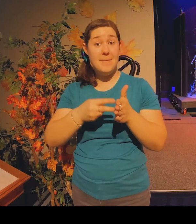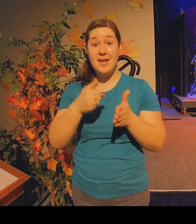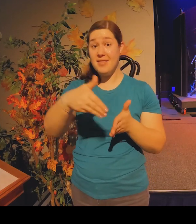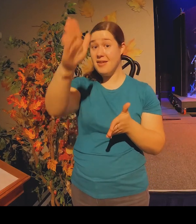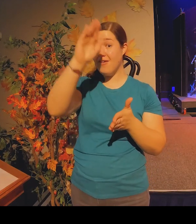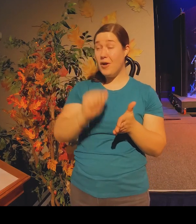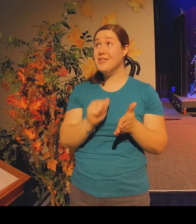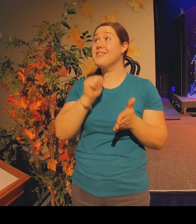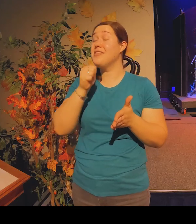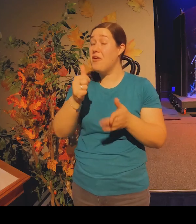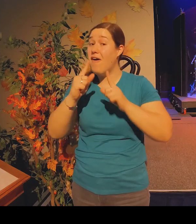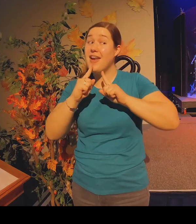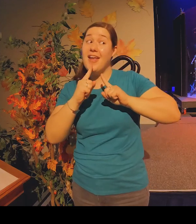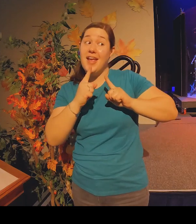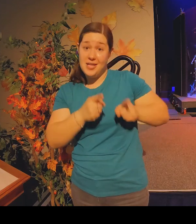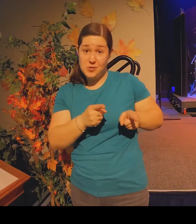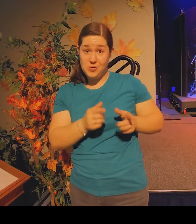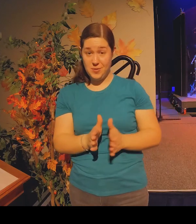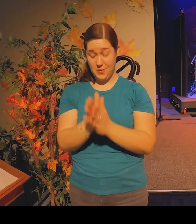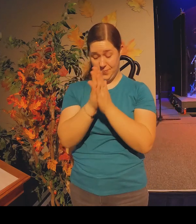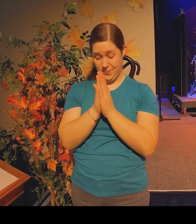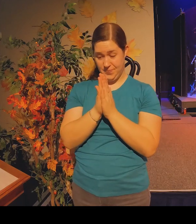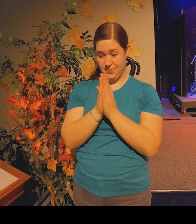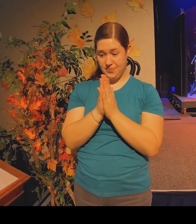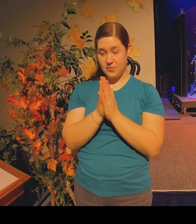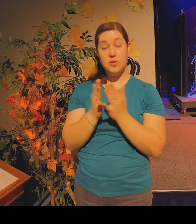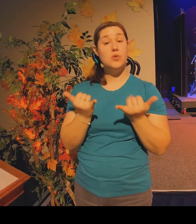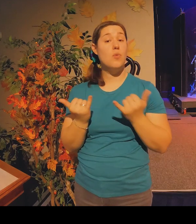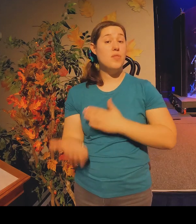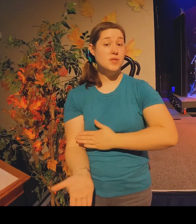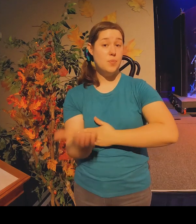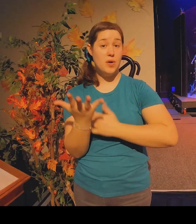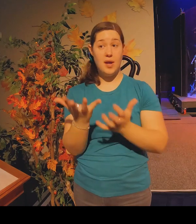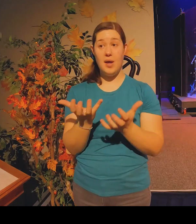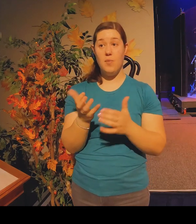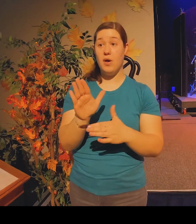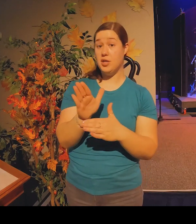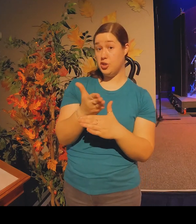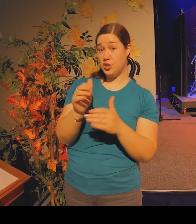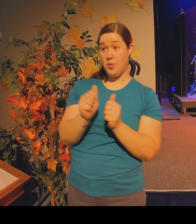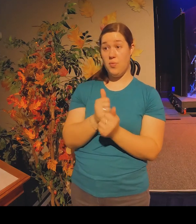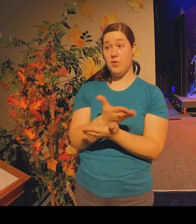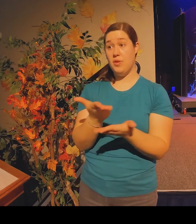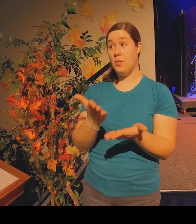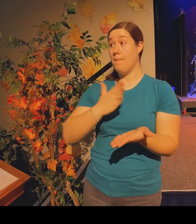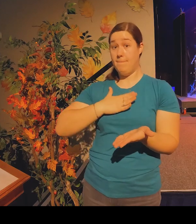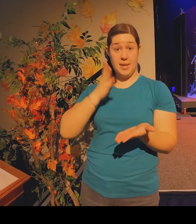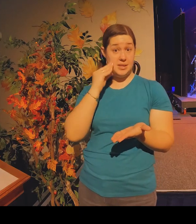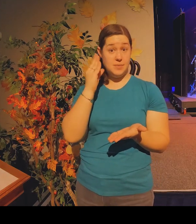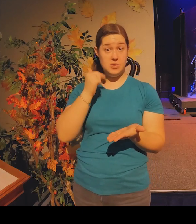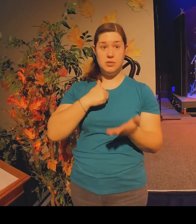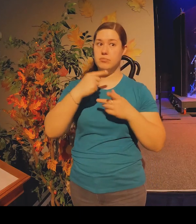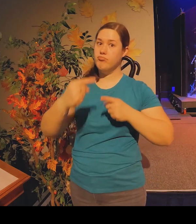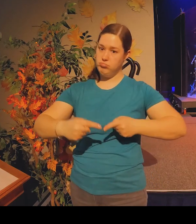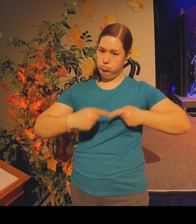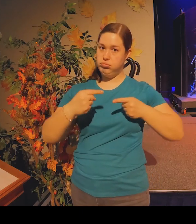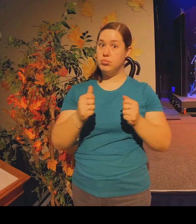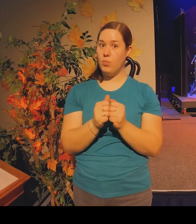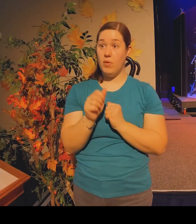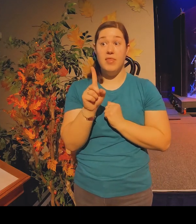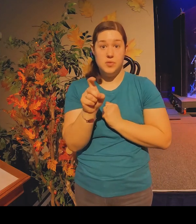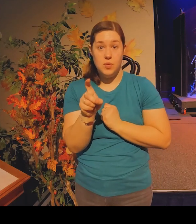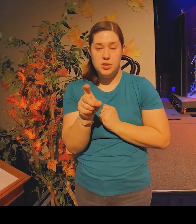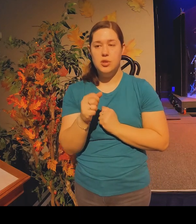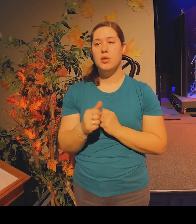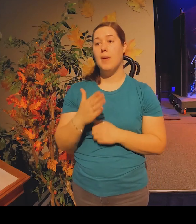So this morning, what I want to do is I want to share with you in my experience, as I've struggled with this question, and in my experience of ministry